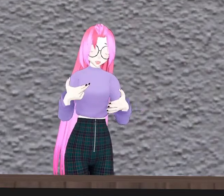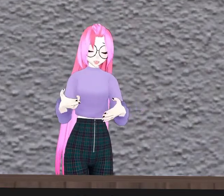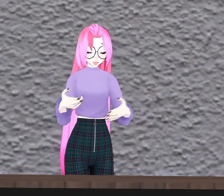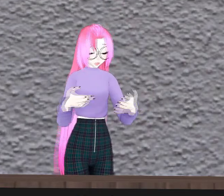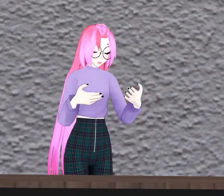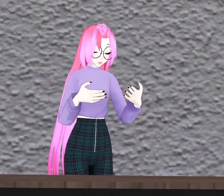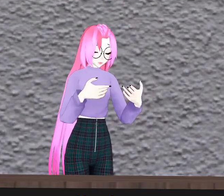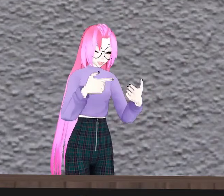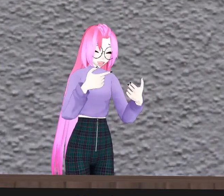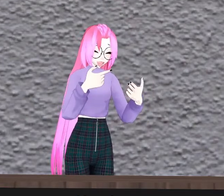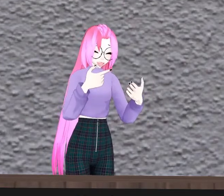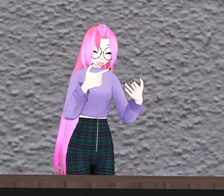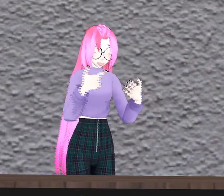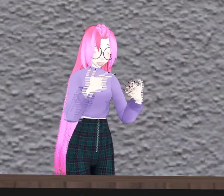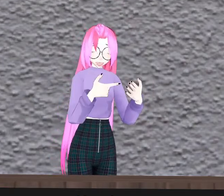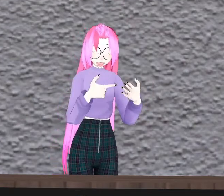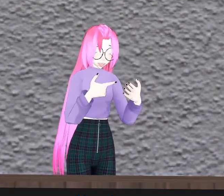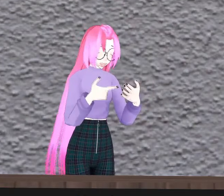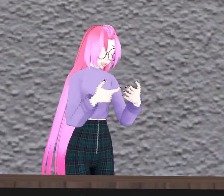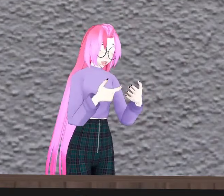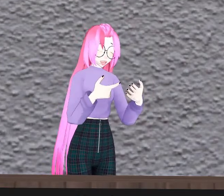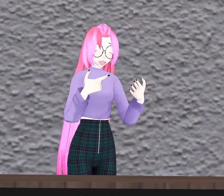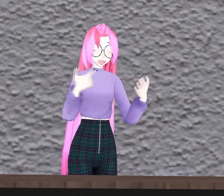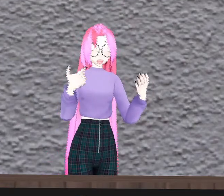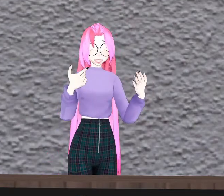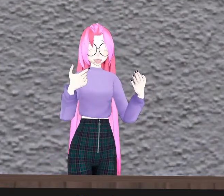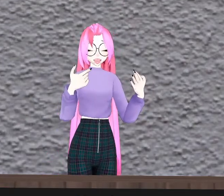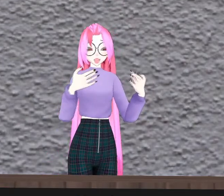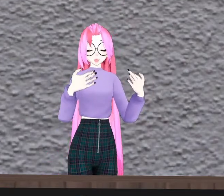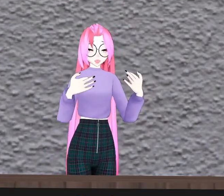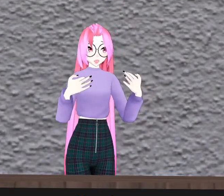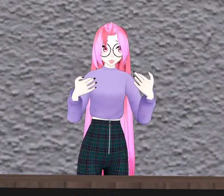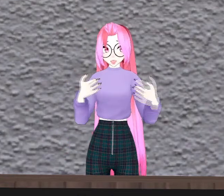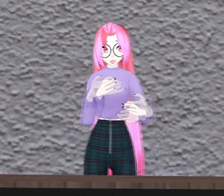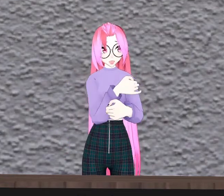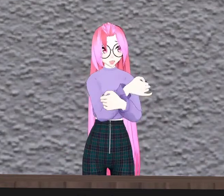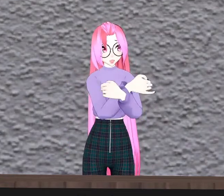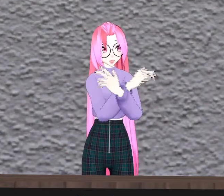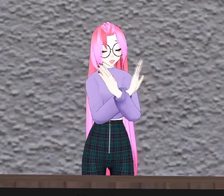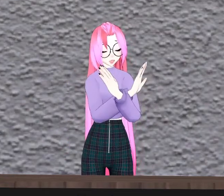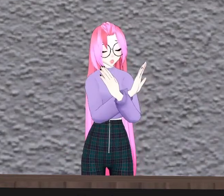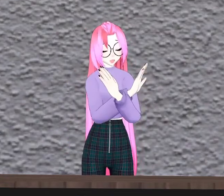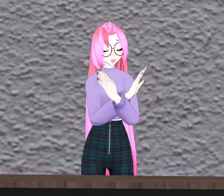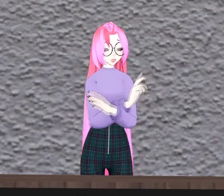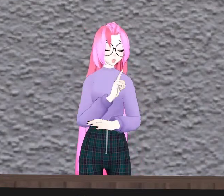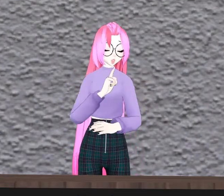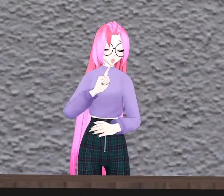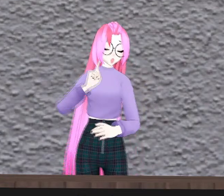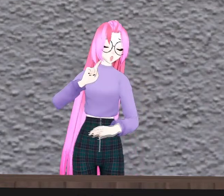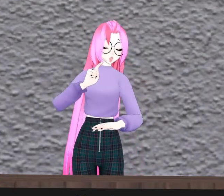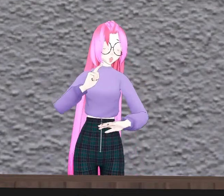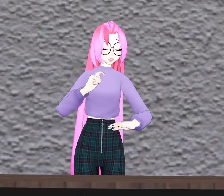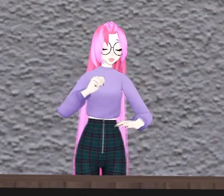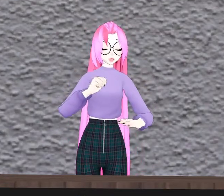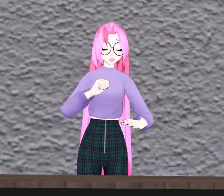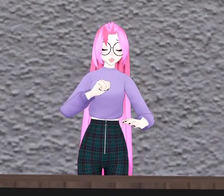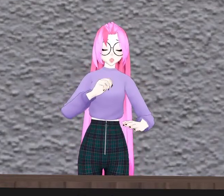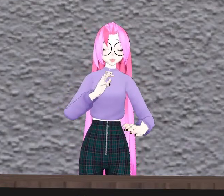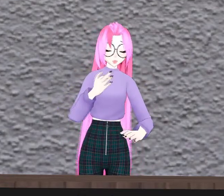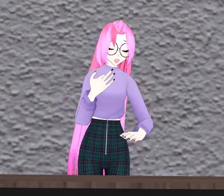baby. Some other technologies that are really cool are video phones that are for deaf people. So let's